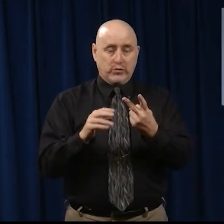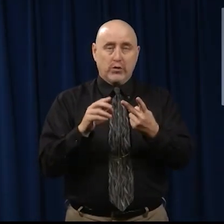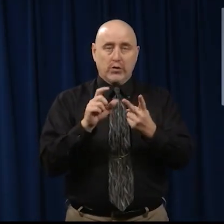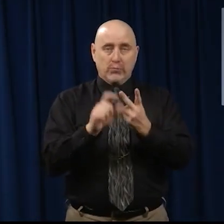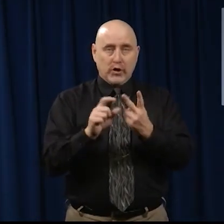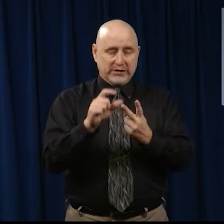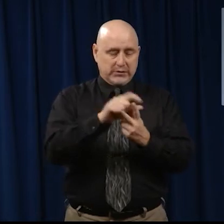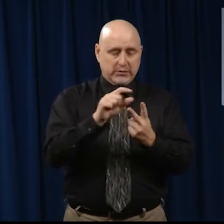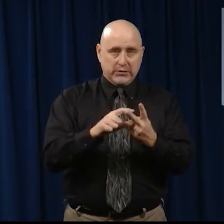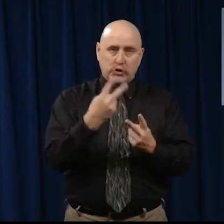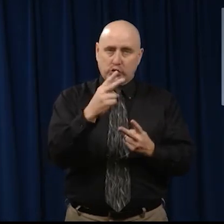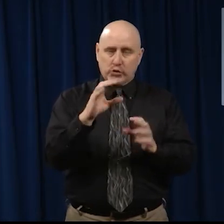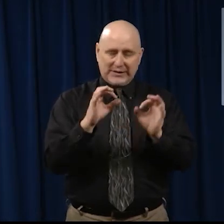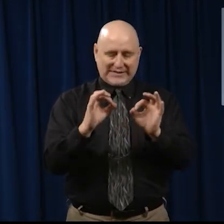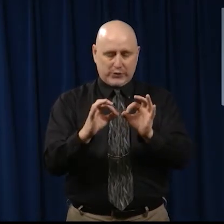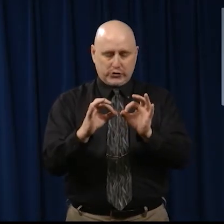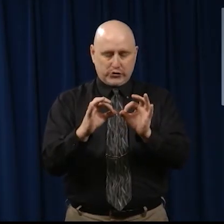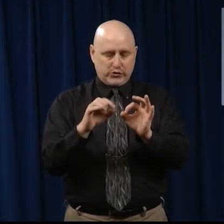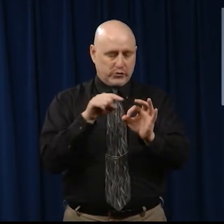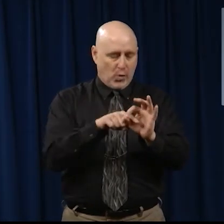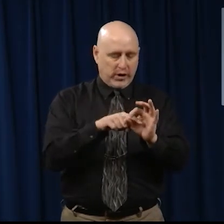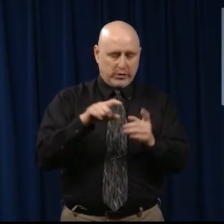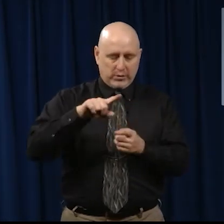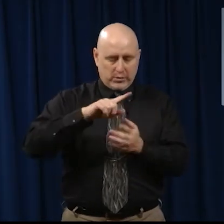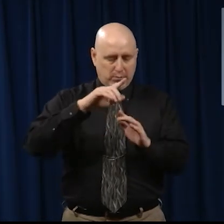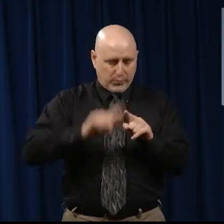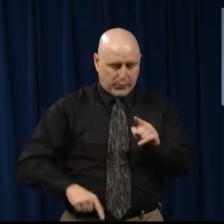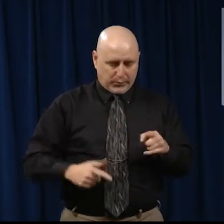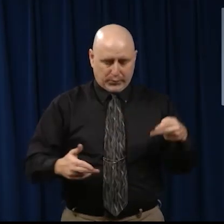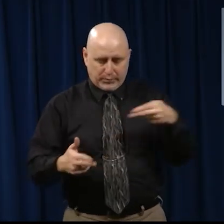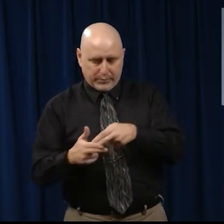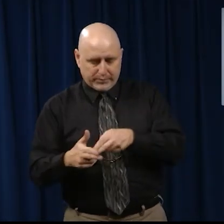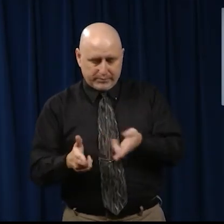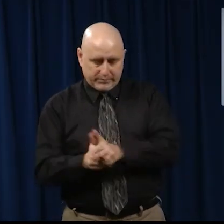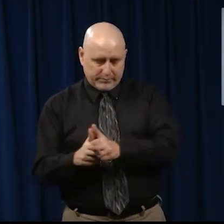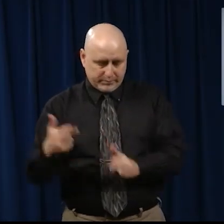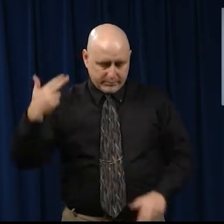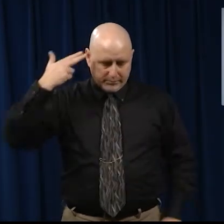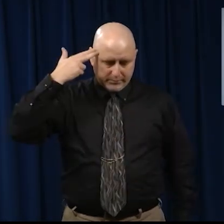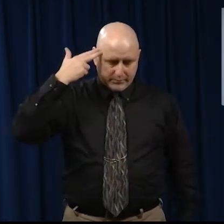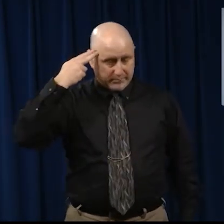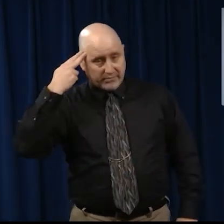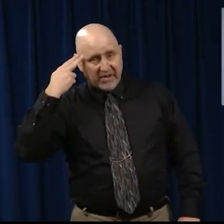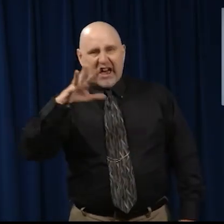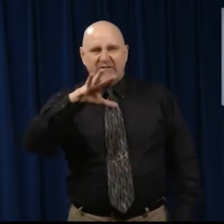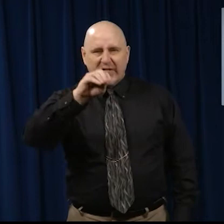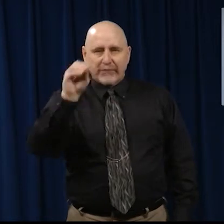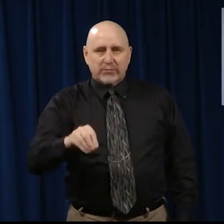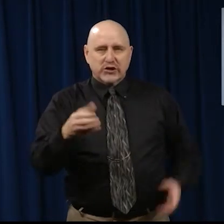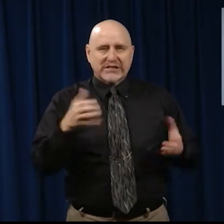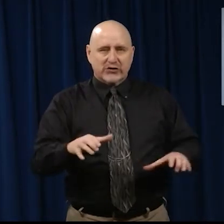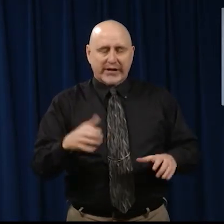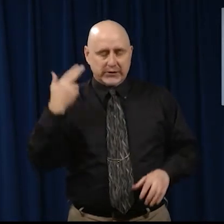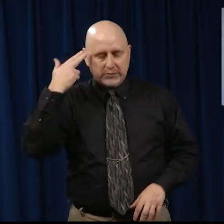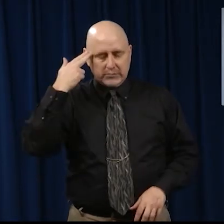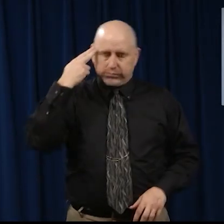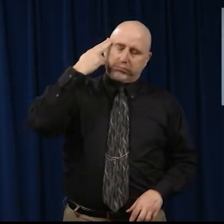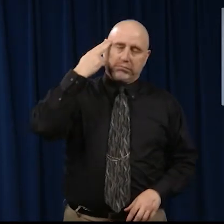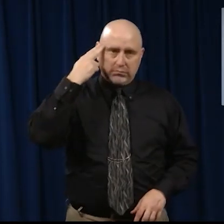cylinders and you stick a bullet in one of those and you spin it around and stick it to your head. And there's a 50% chance that you're